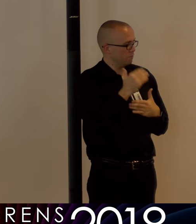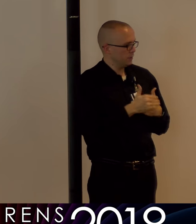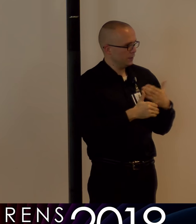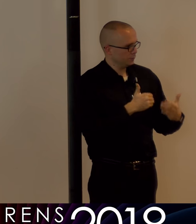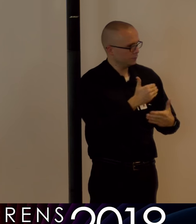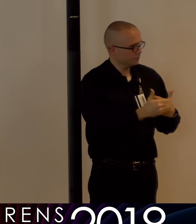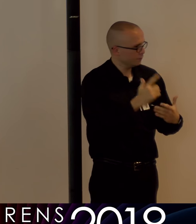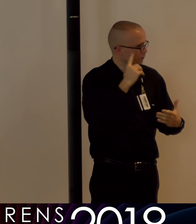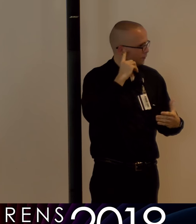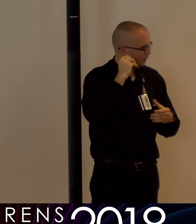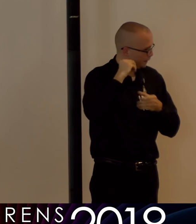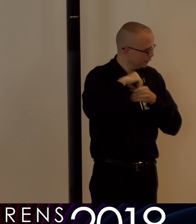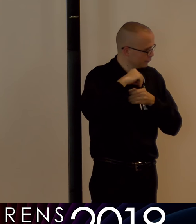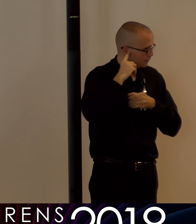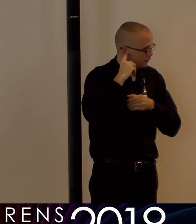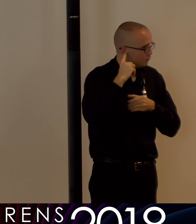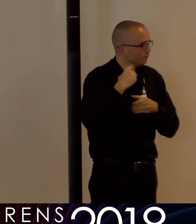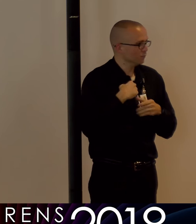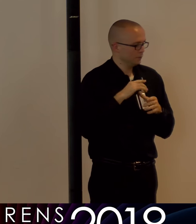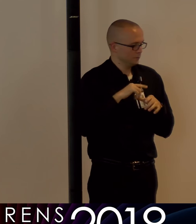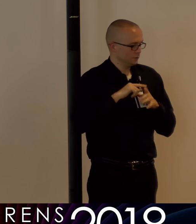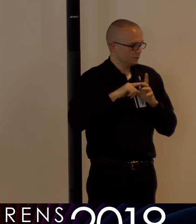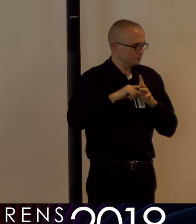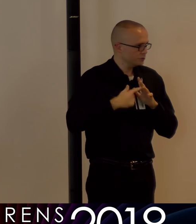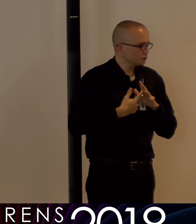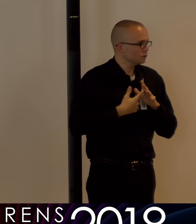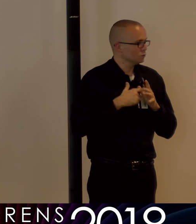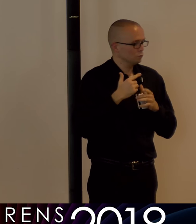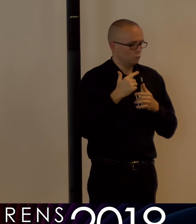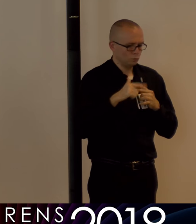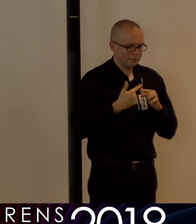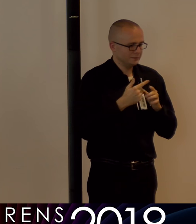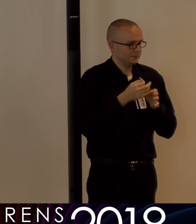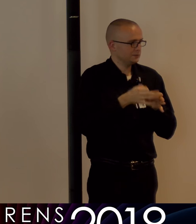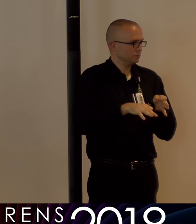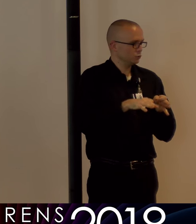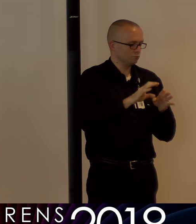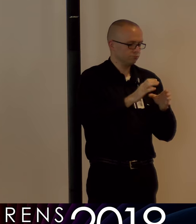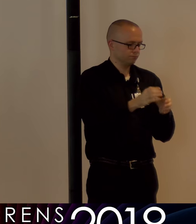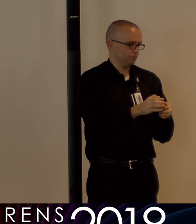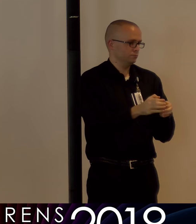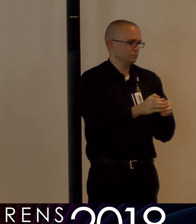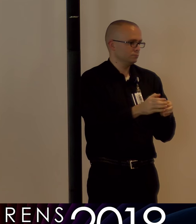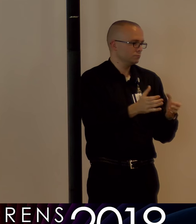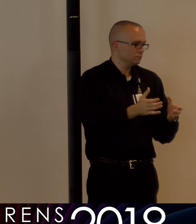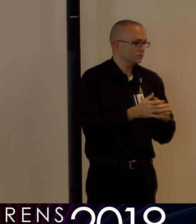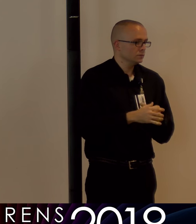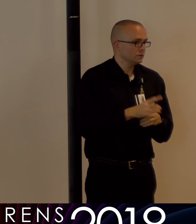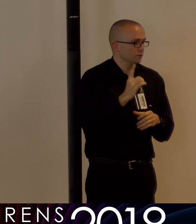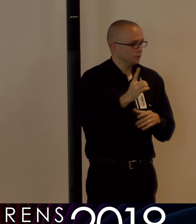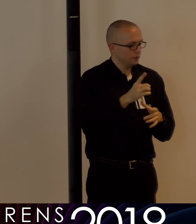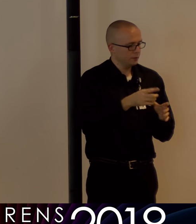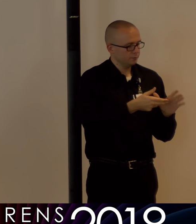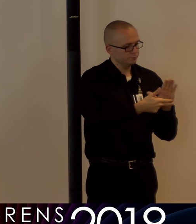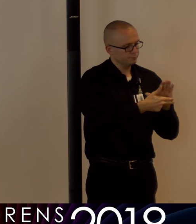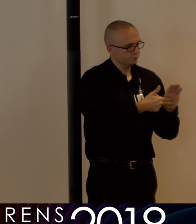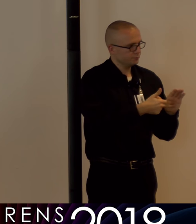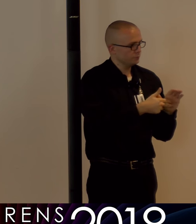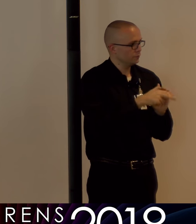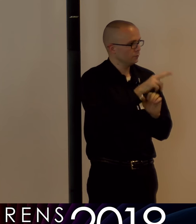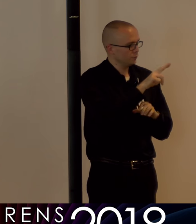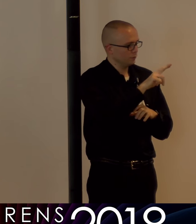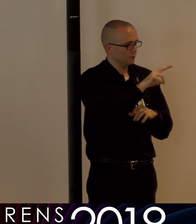of the inner ear from that very early stage when it's still a simple sphere. So they defined three